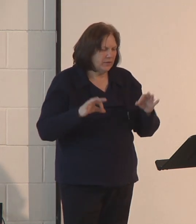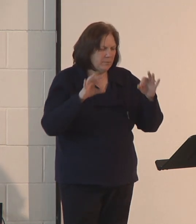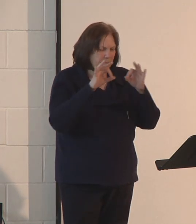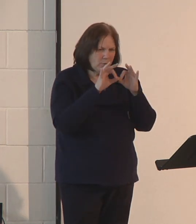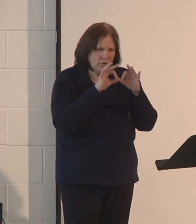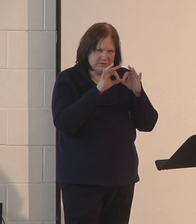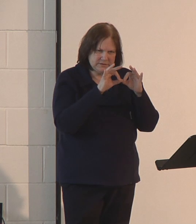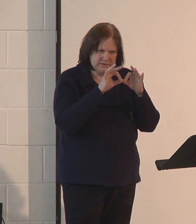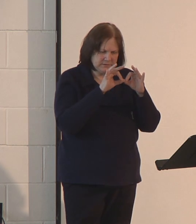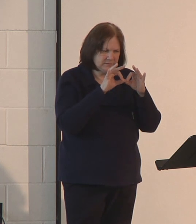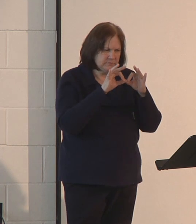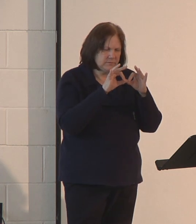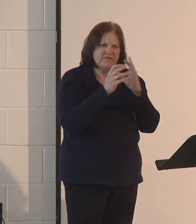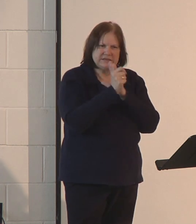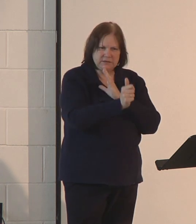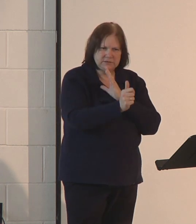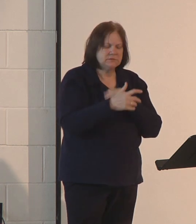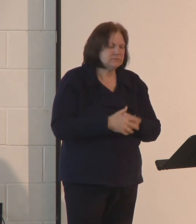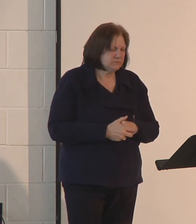this bilingual SEALS.